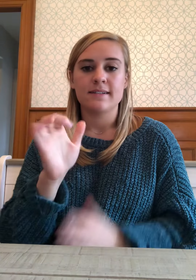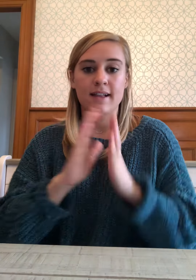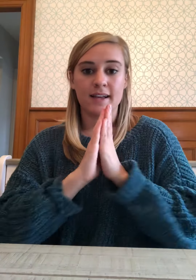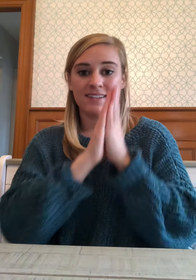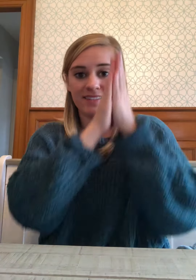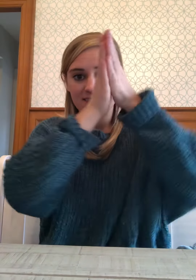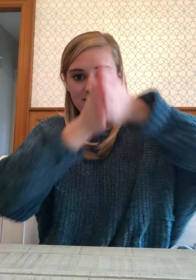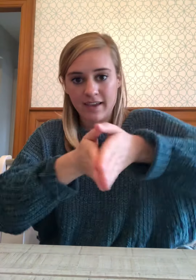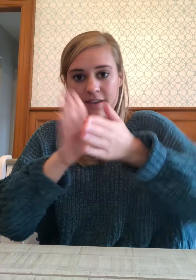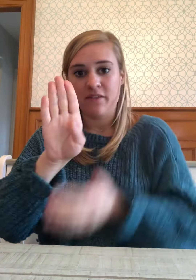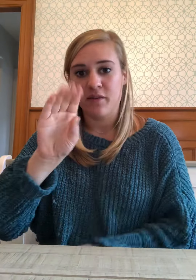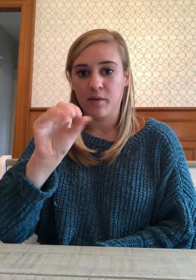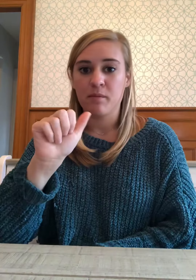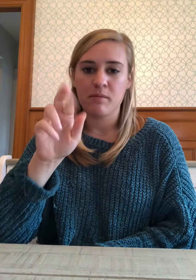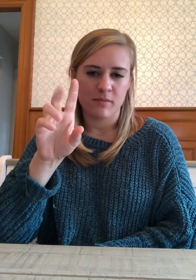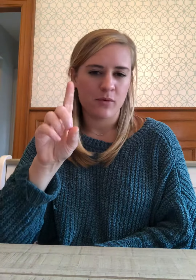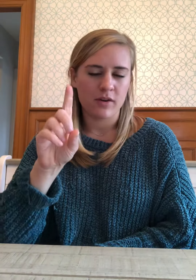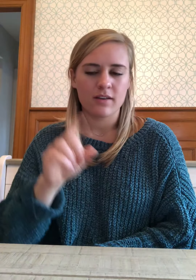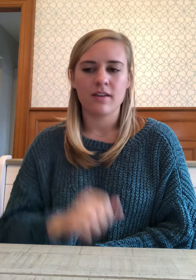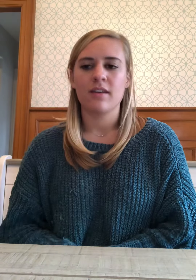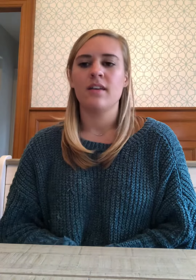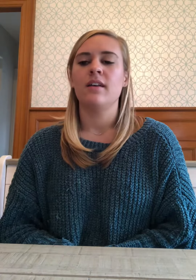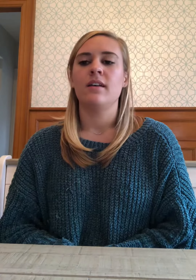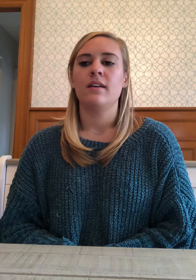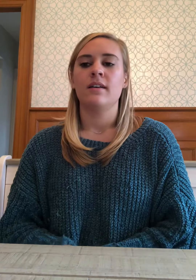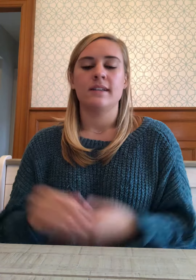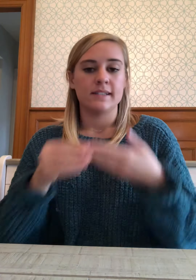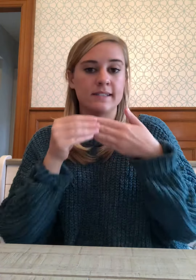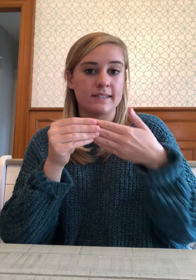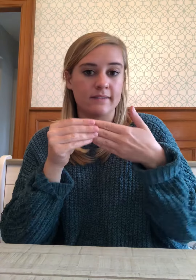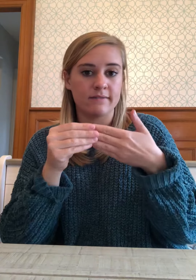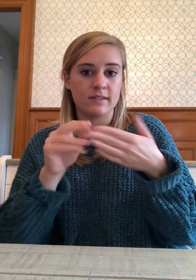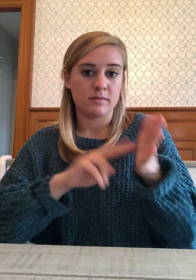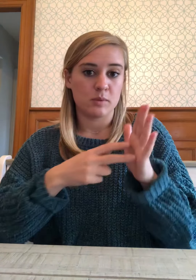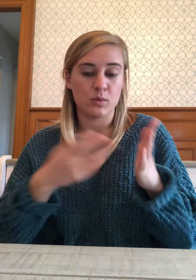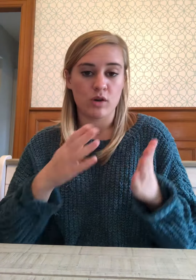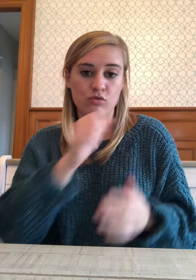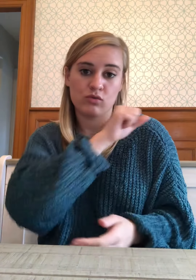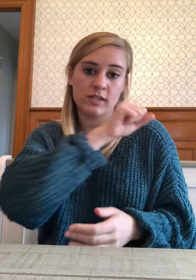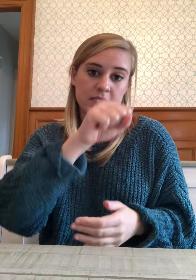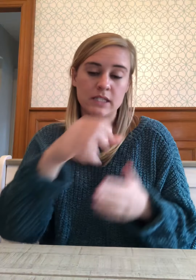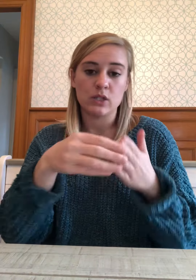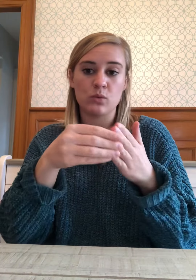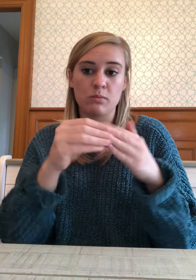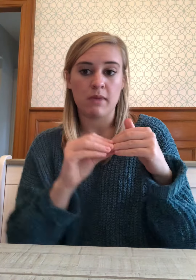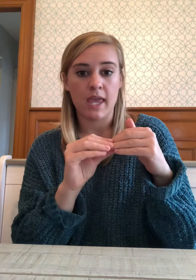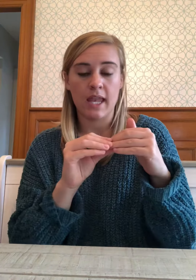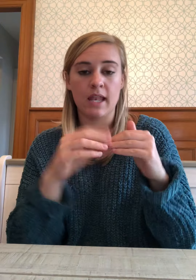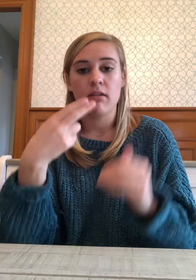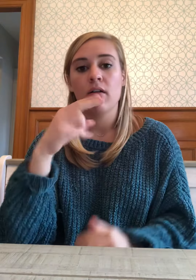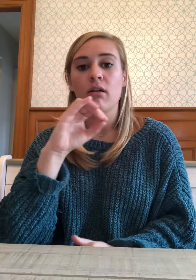spring. Stiffness is resistance to bending. Hooke's law. Deflection is proportional to